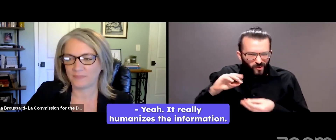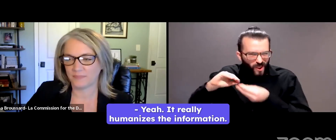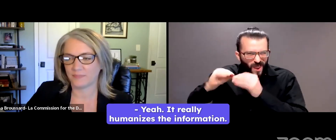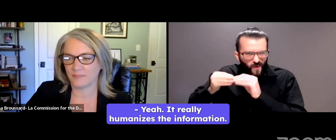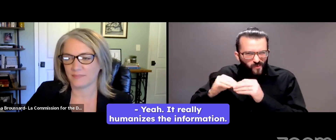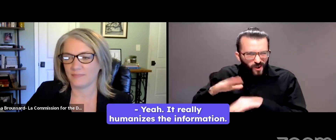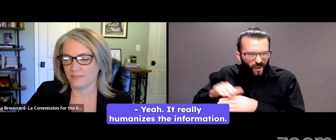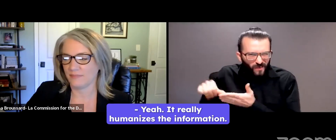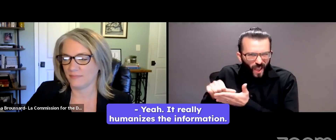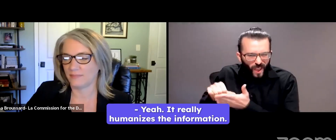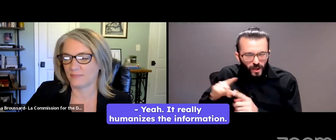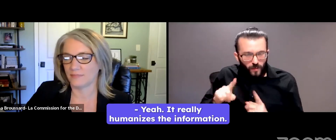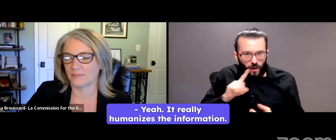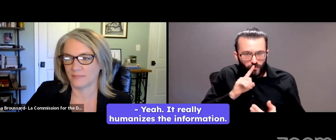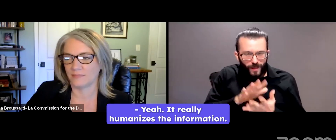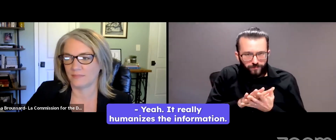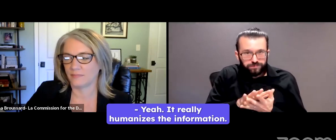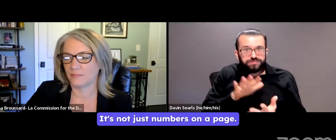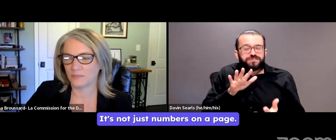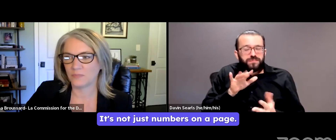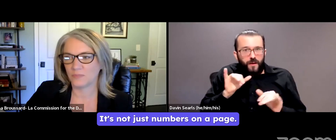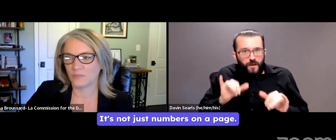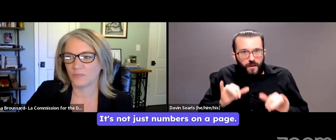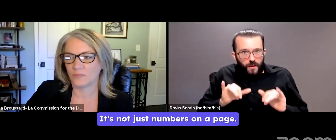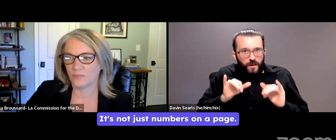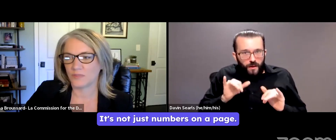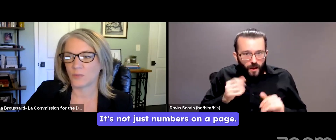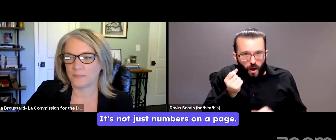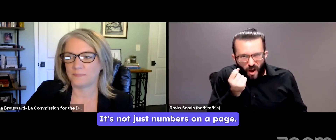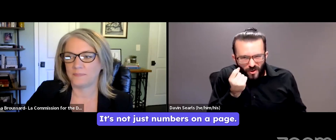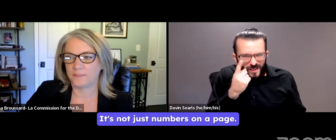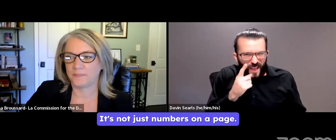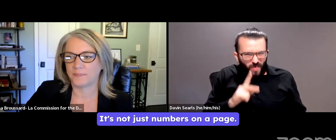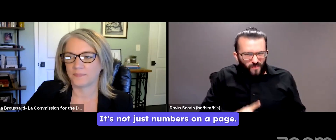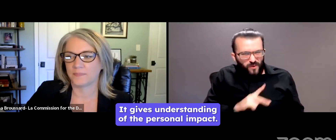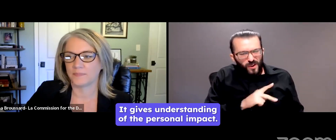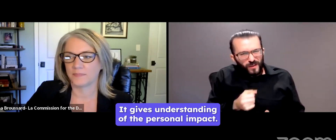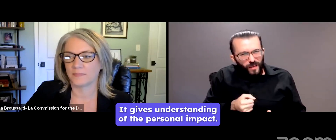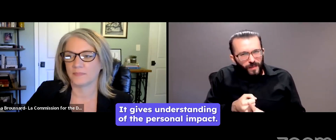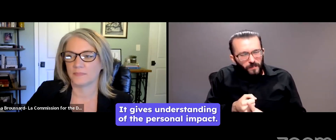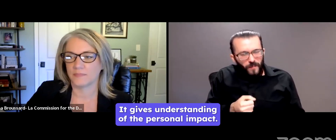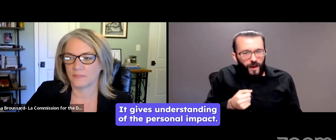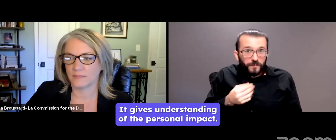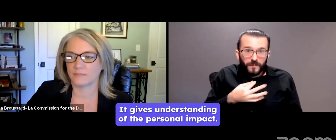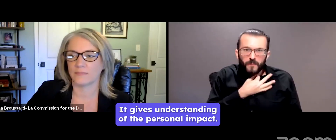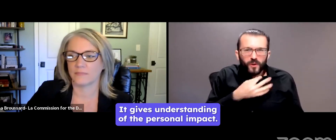Yeah, it really humanizes the information. It's not just numbers on a page. It gives understanding